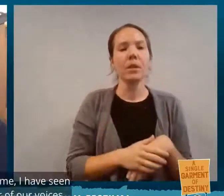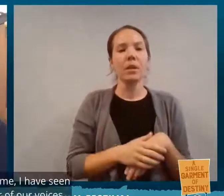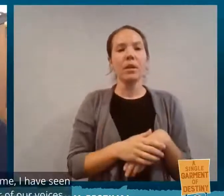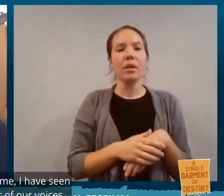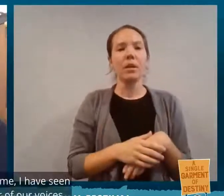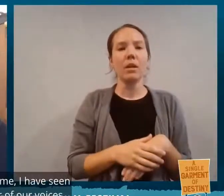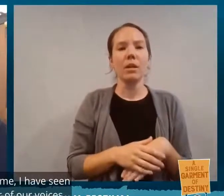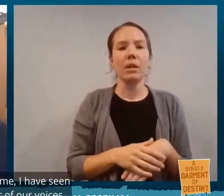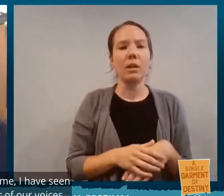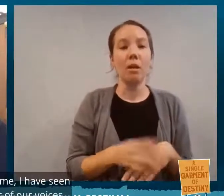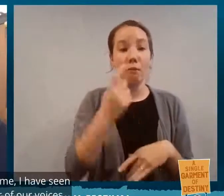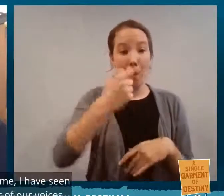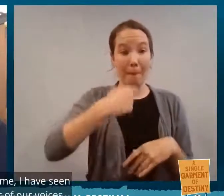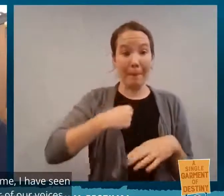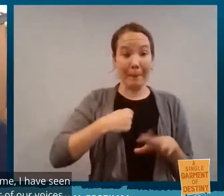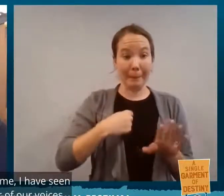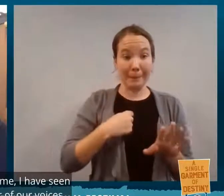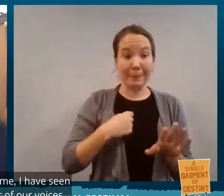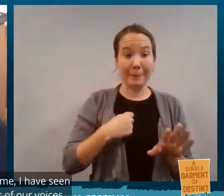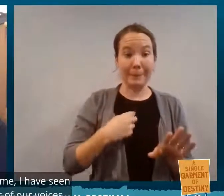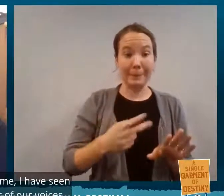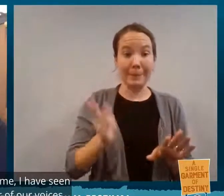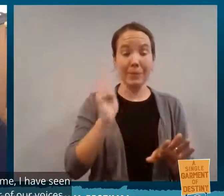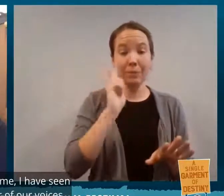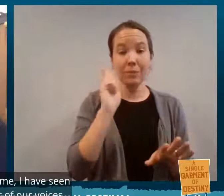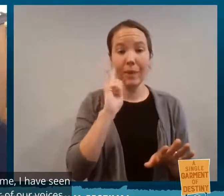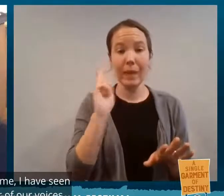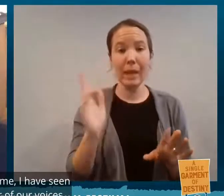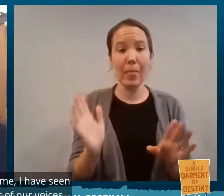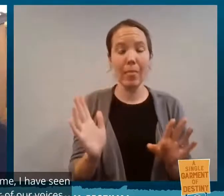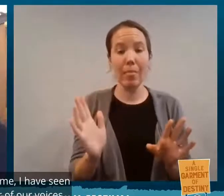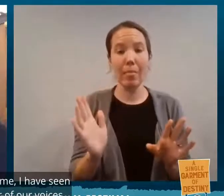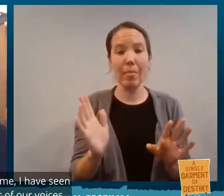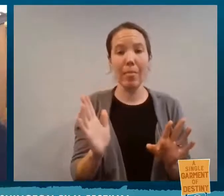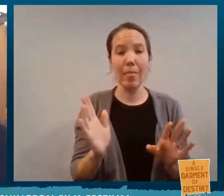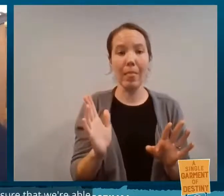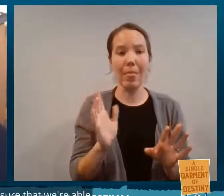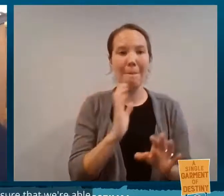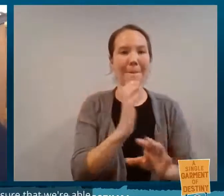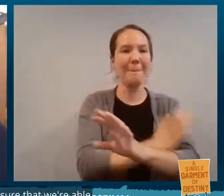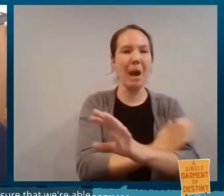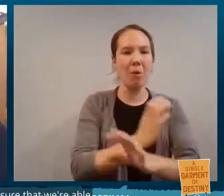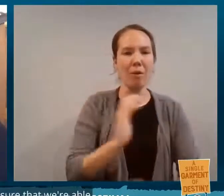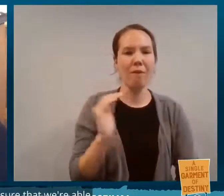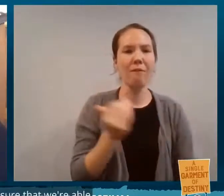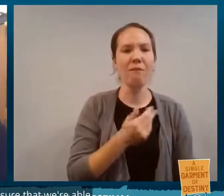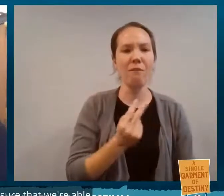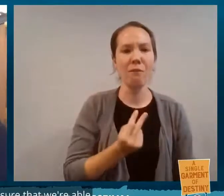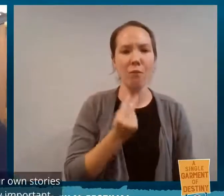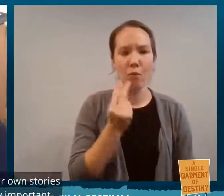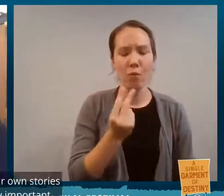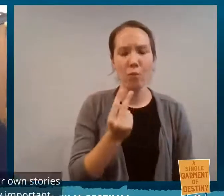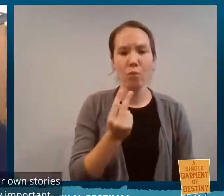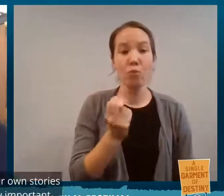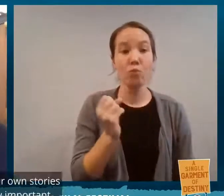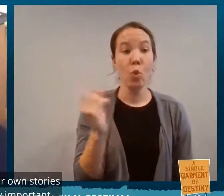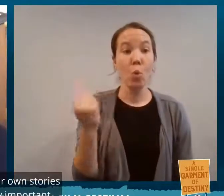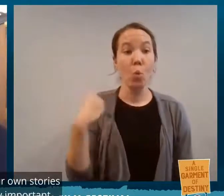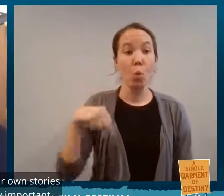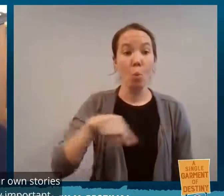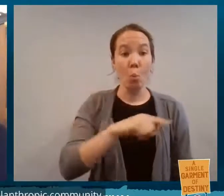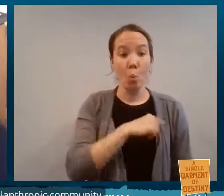Yeah, I mean, for me, I have seen the power of our voices. And so making sure that we're able to tell our